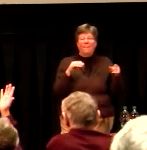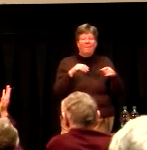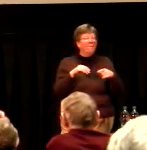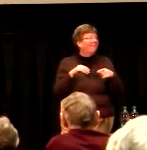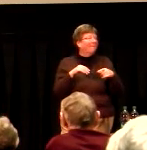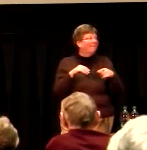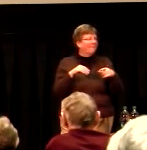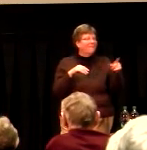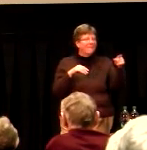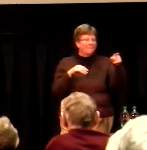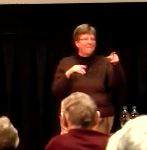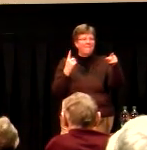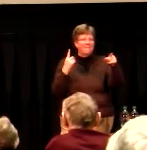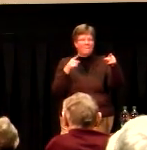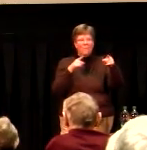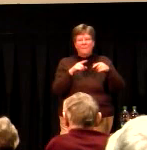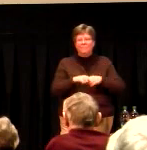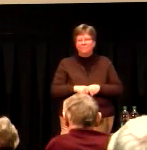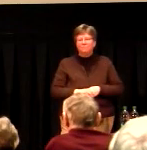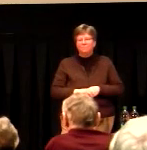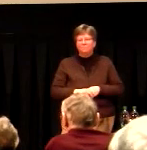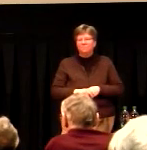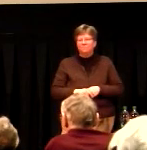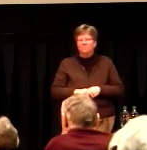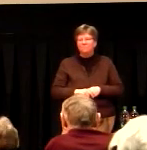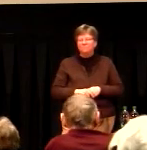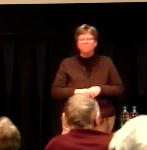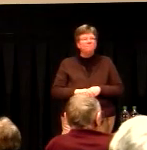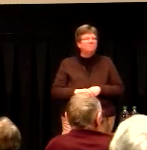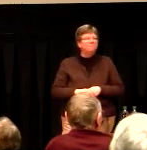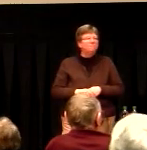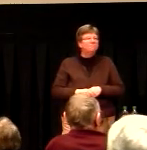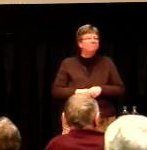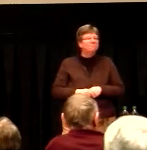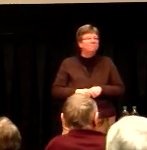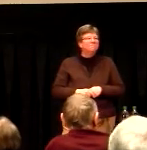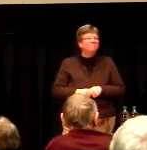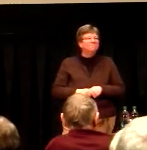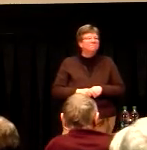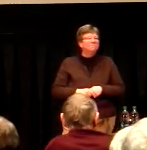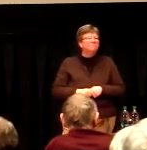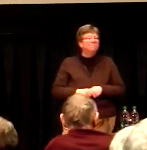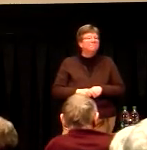Okay, well, there's one. Oh. Sorry.